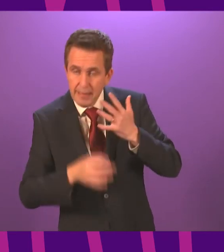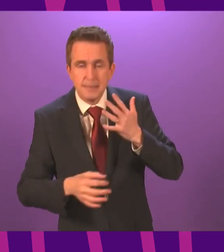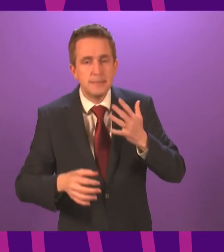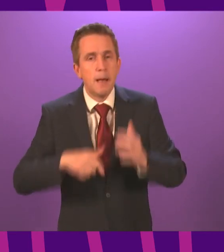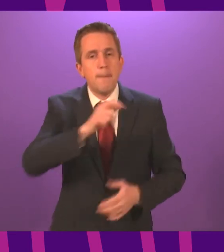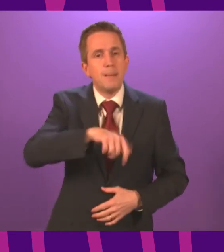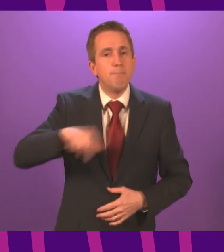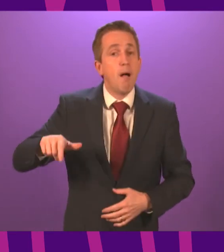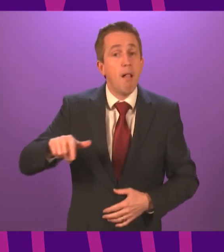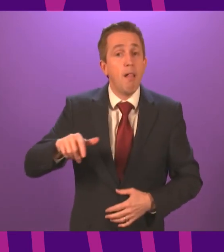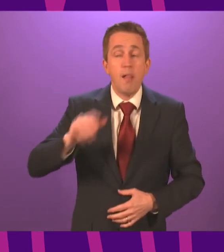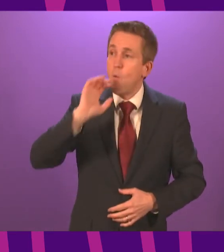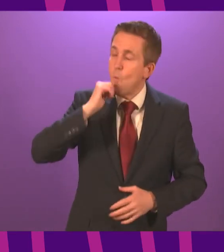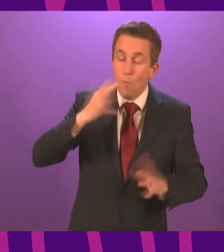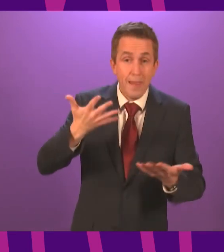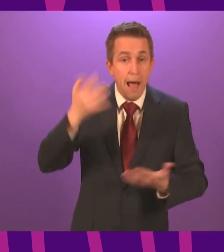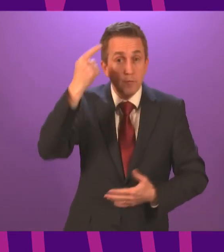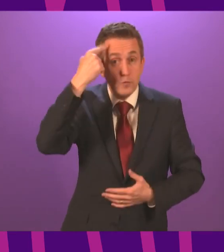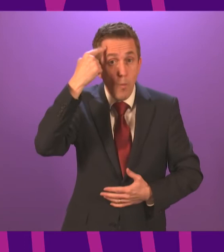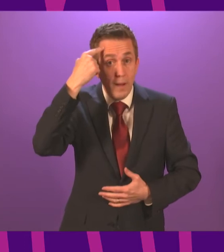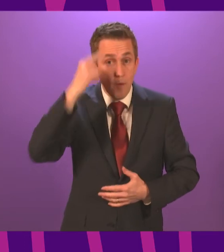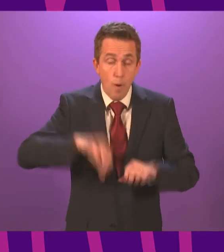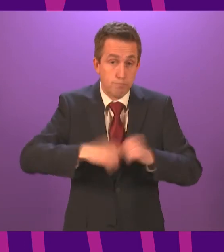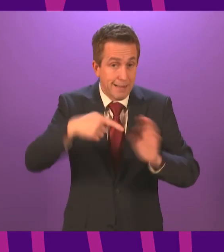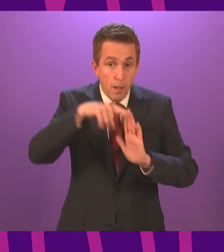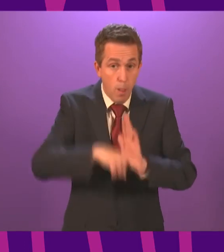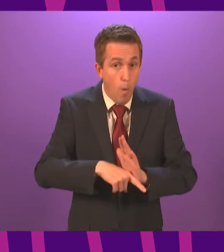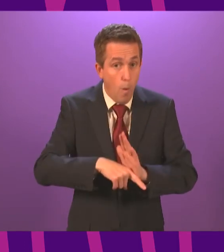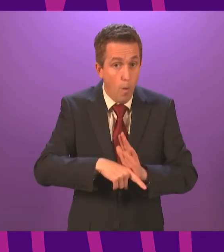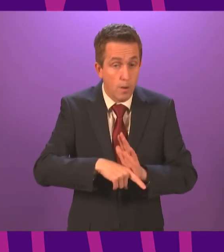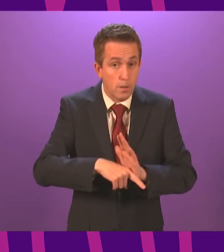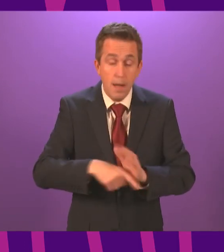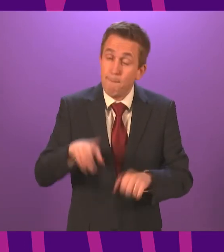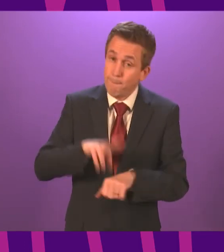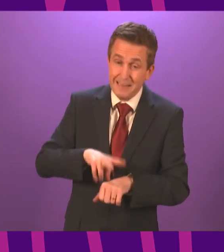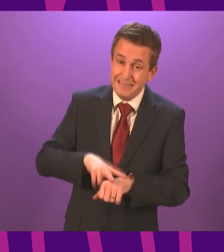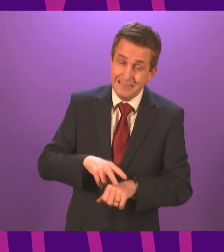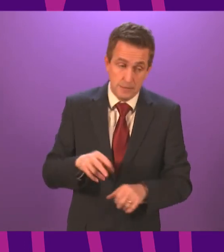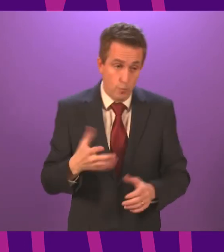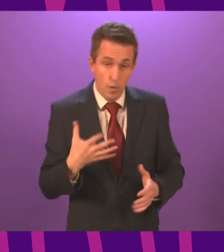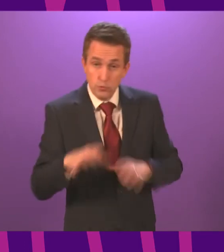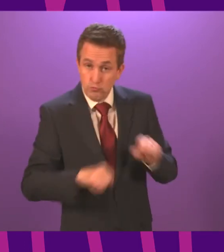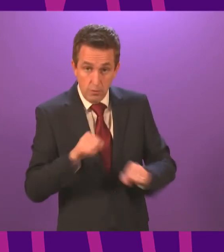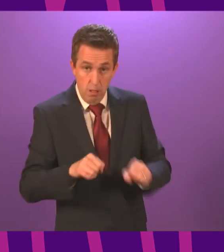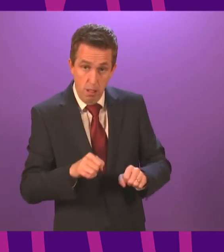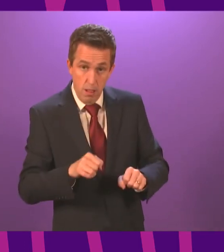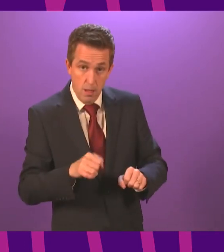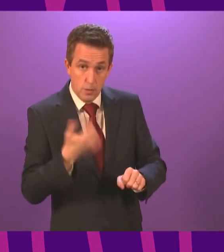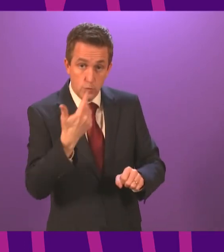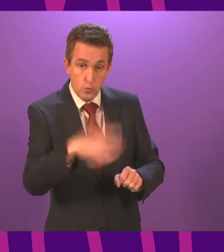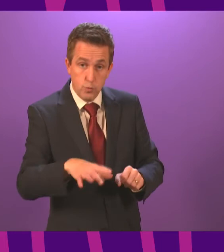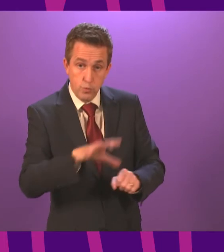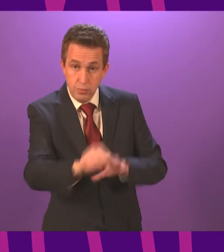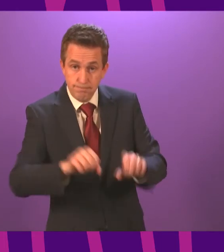to unwittingly break the law whilst making enforcement very difficult. That is unfair on our police officers who have